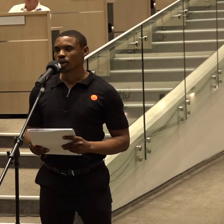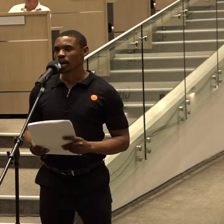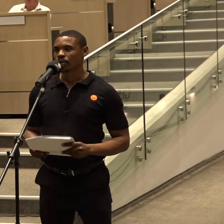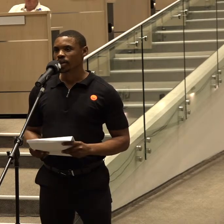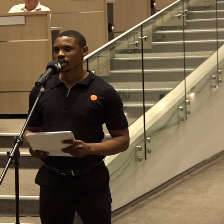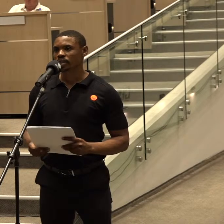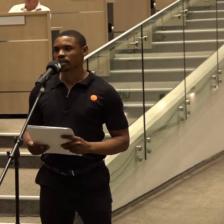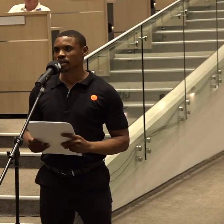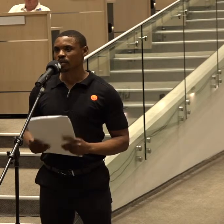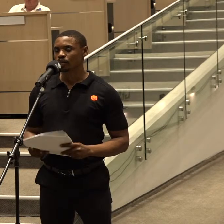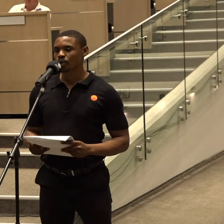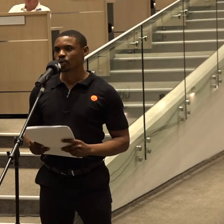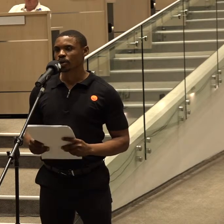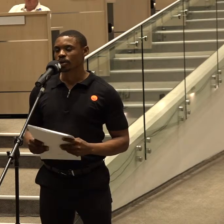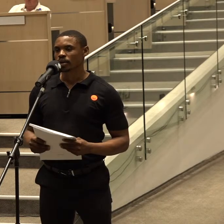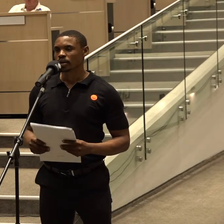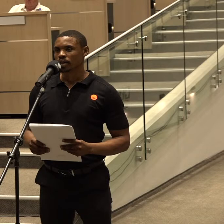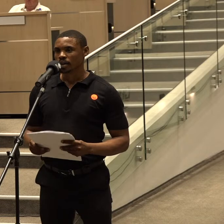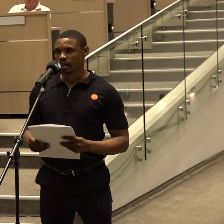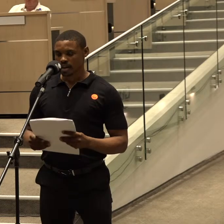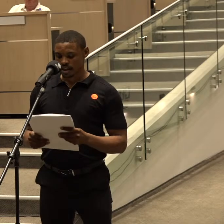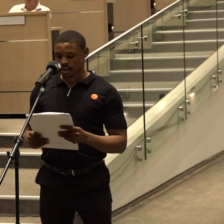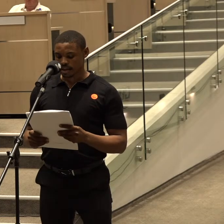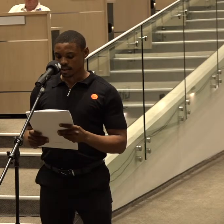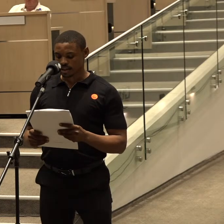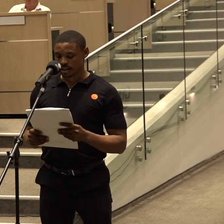so now is safety